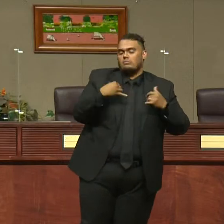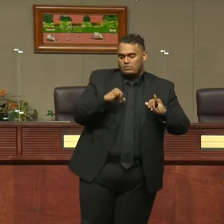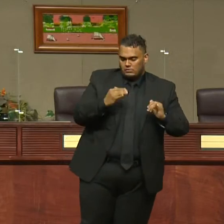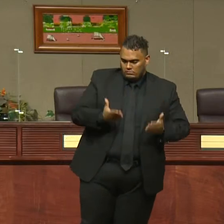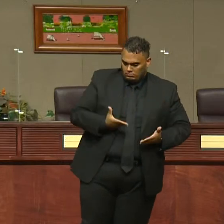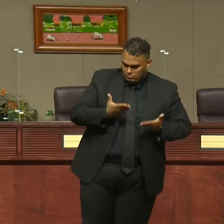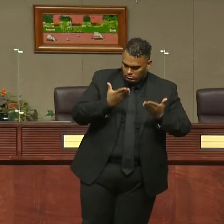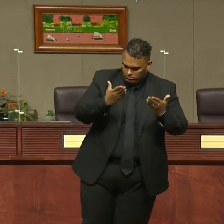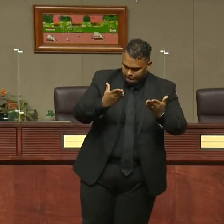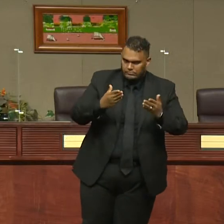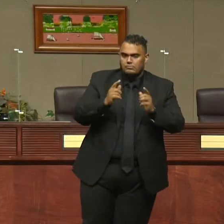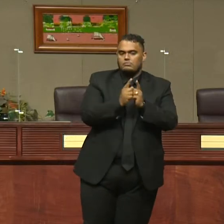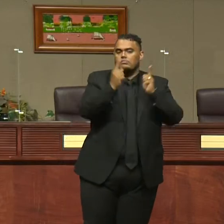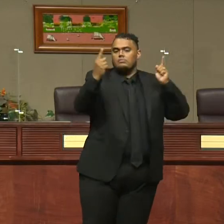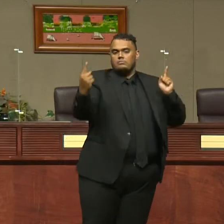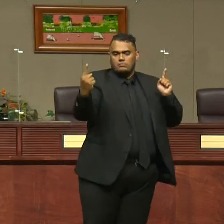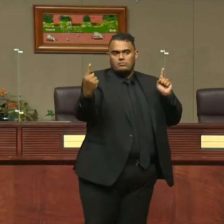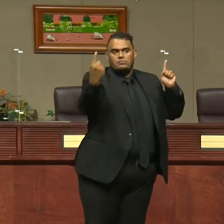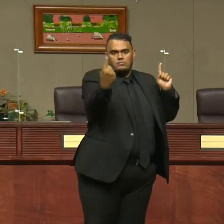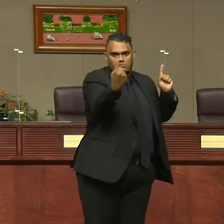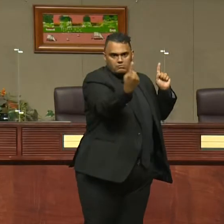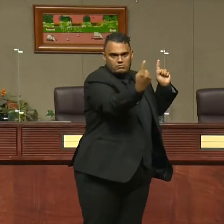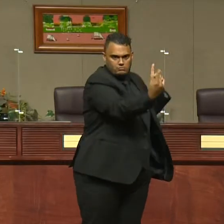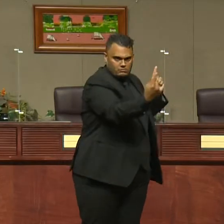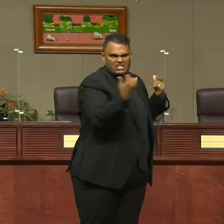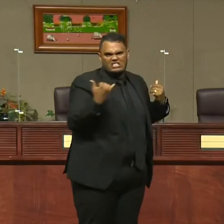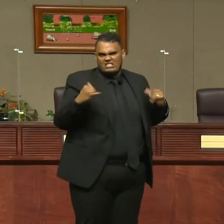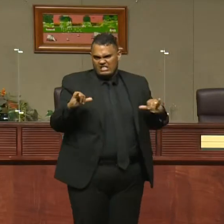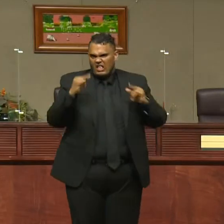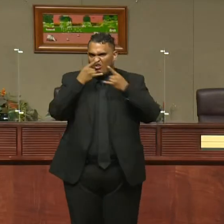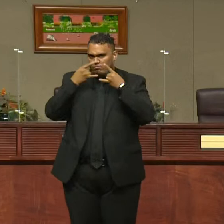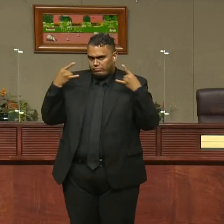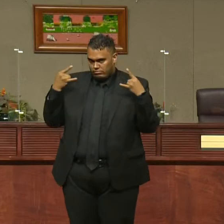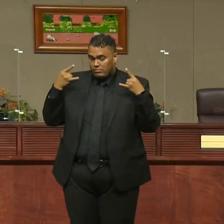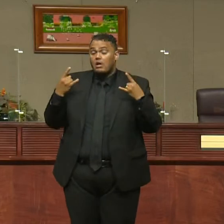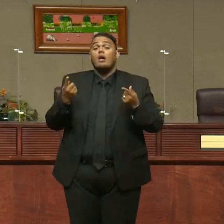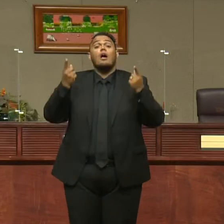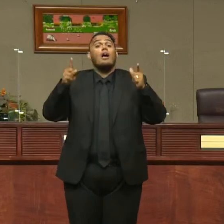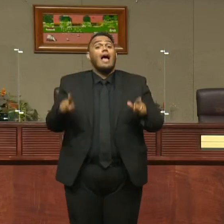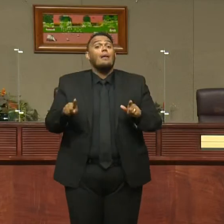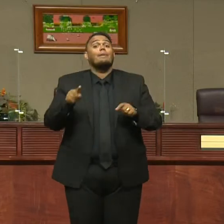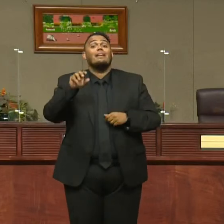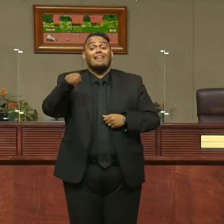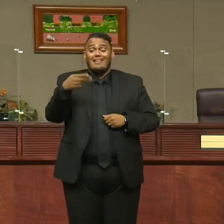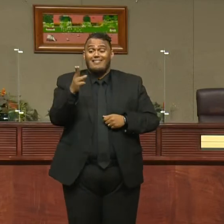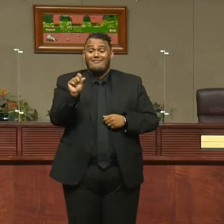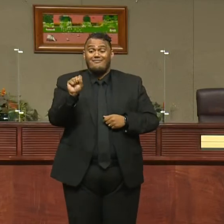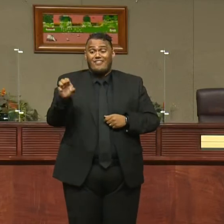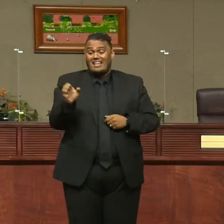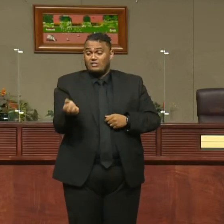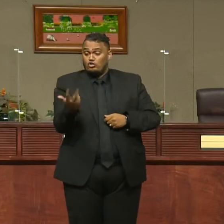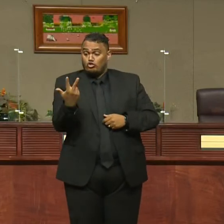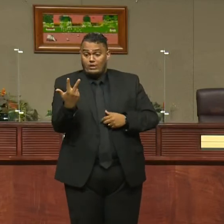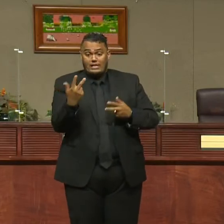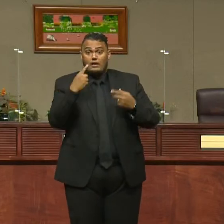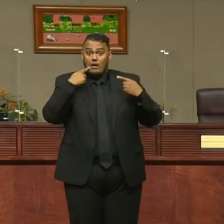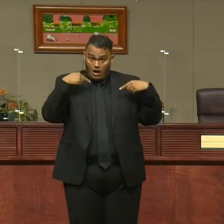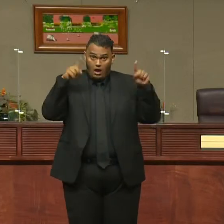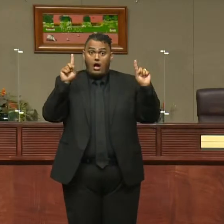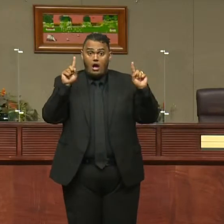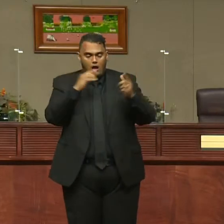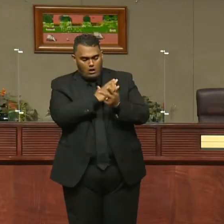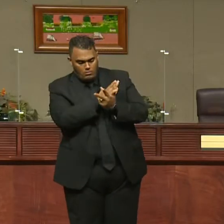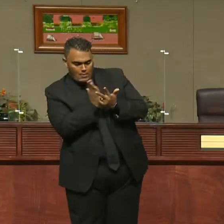socially distance and wear facial coverings. Well, when we reach phase 3, there will be no